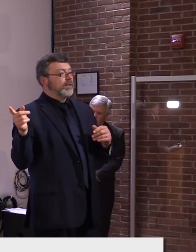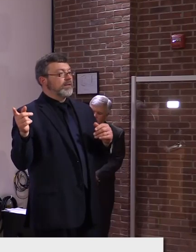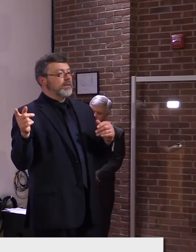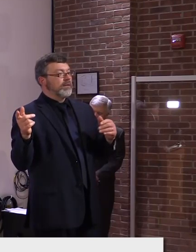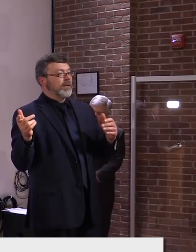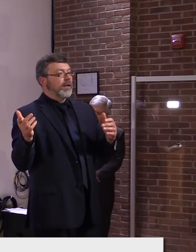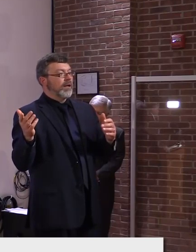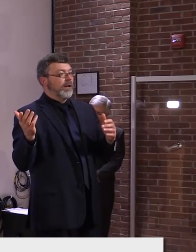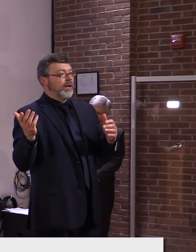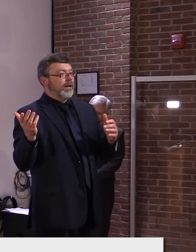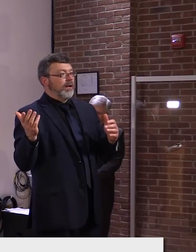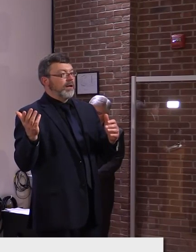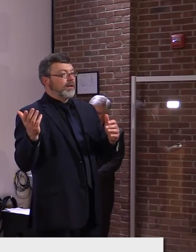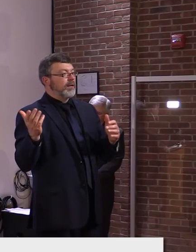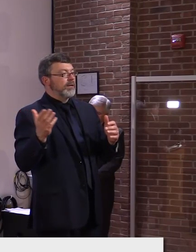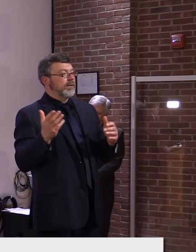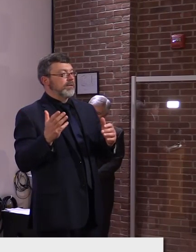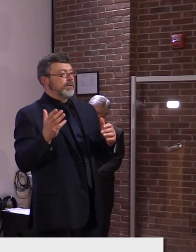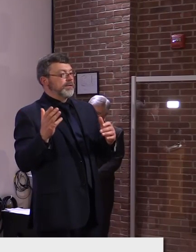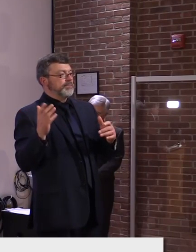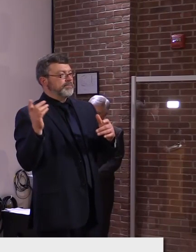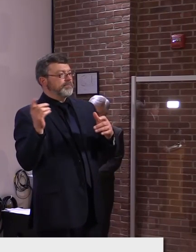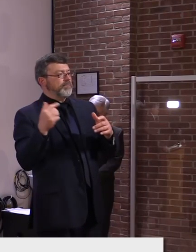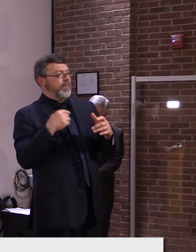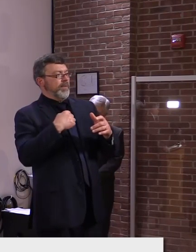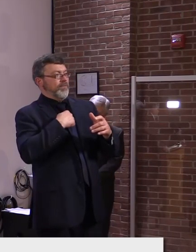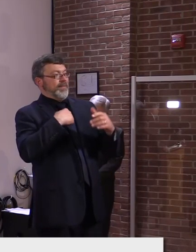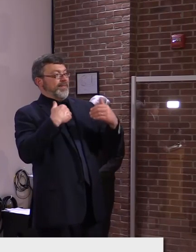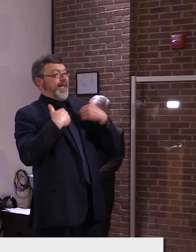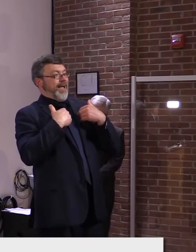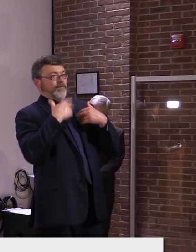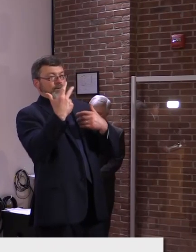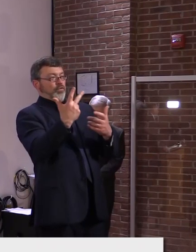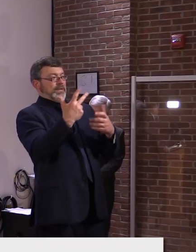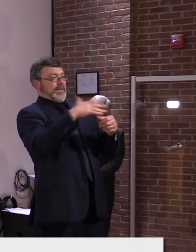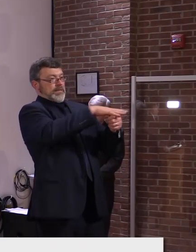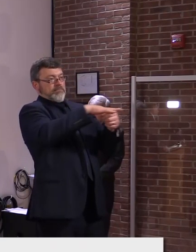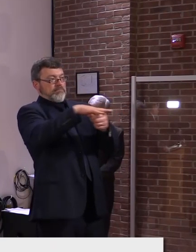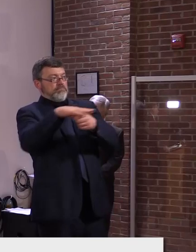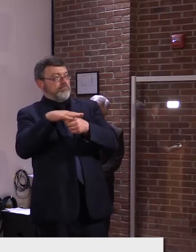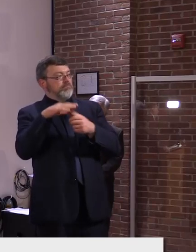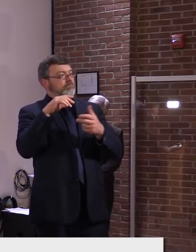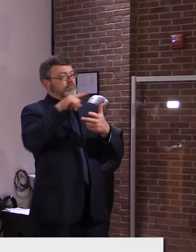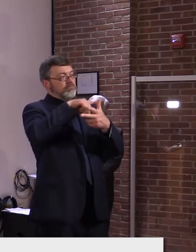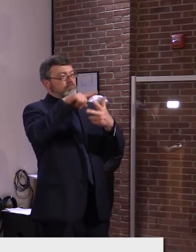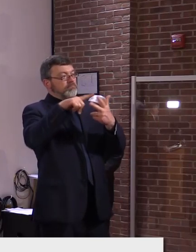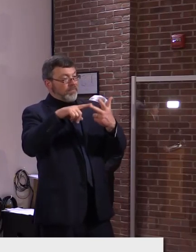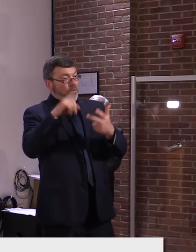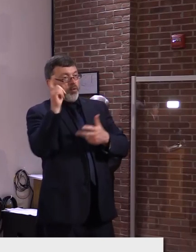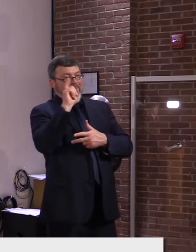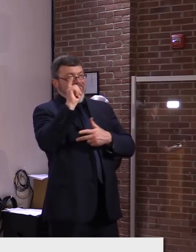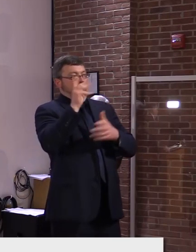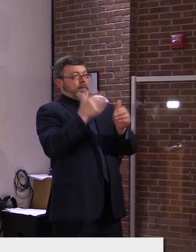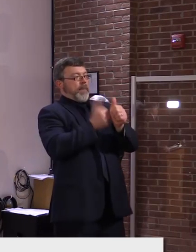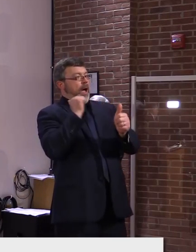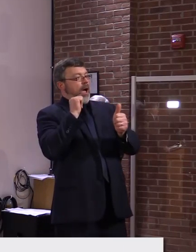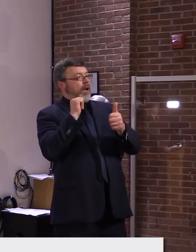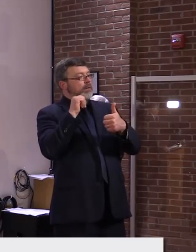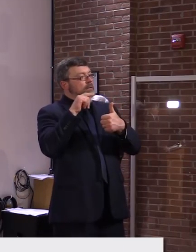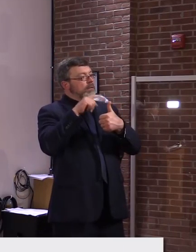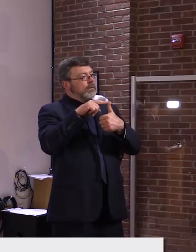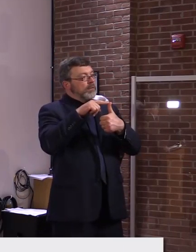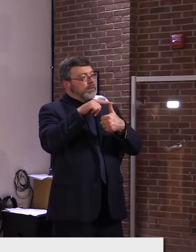re-engagement. We've, I think, very intentionally with our Summer Matters campaign, see the summer really being about that re-engagement